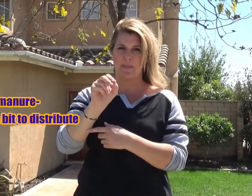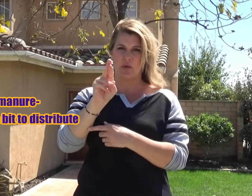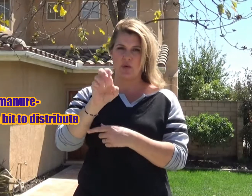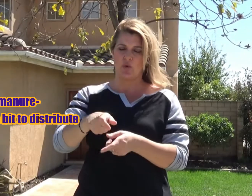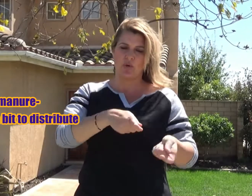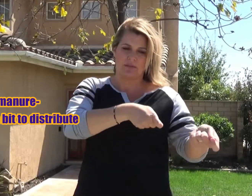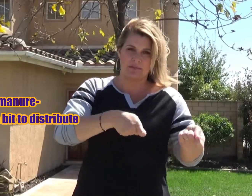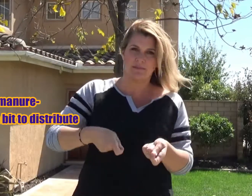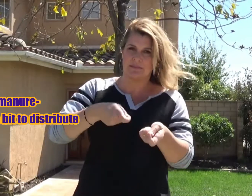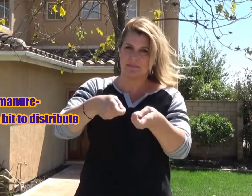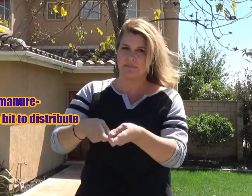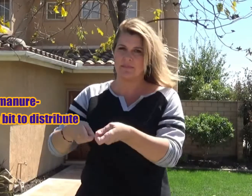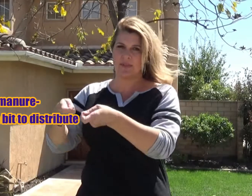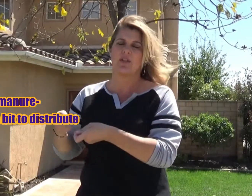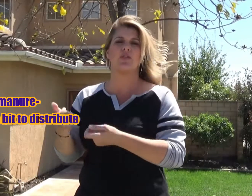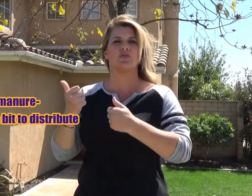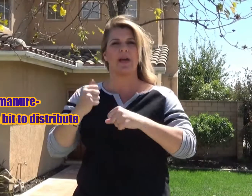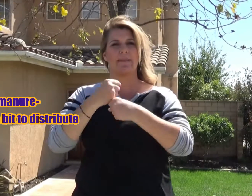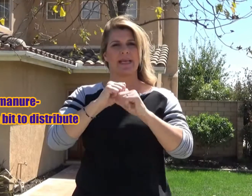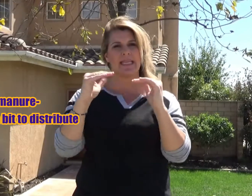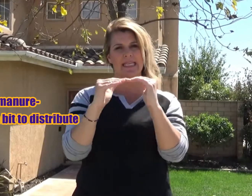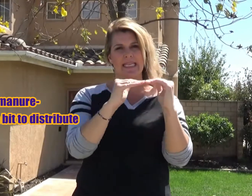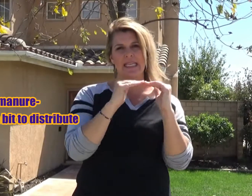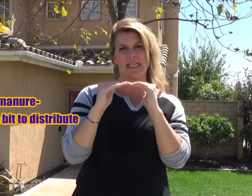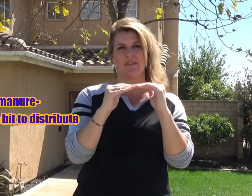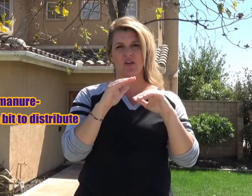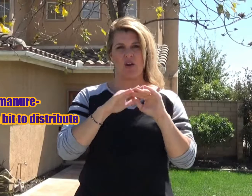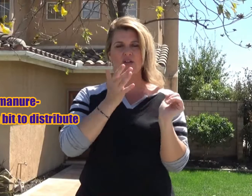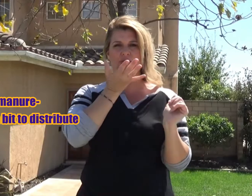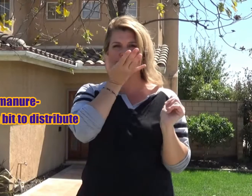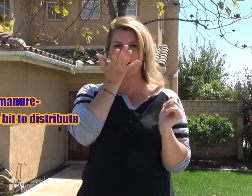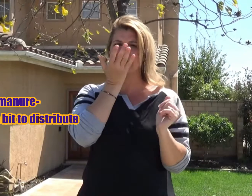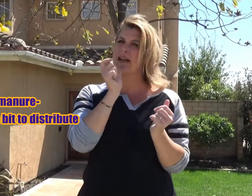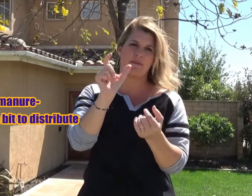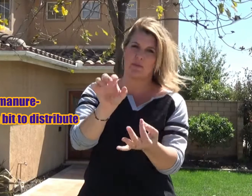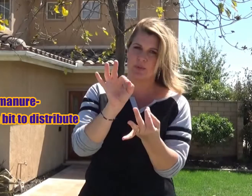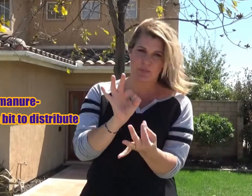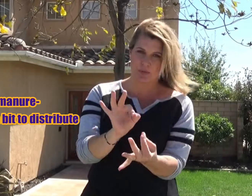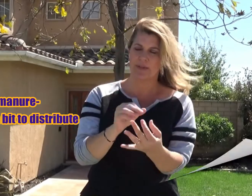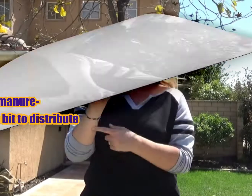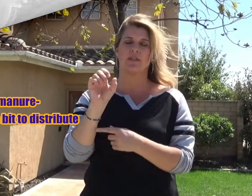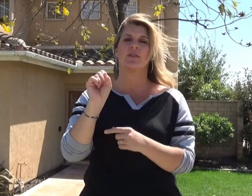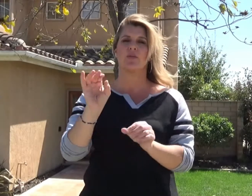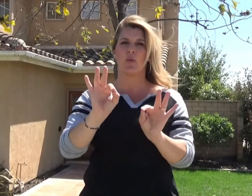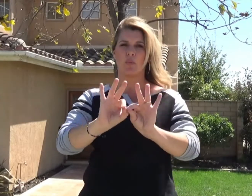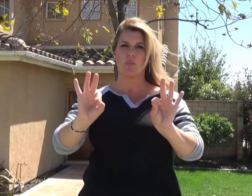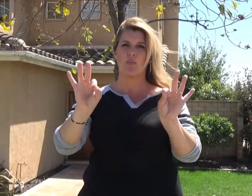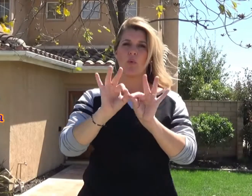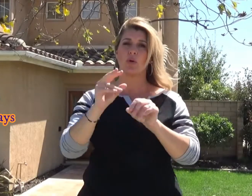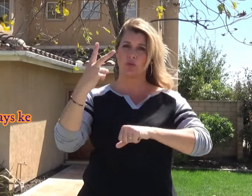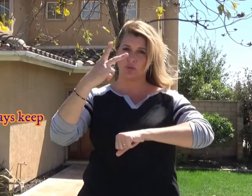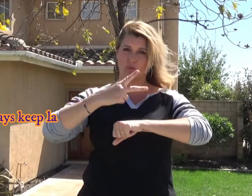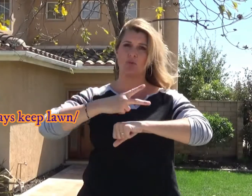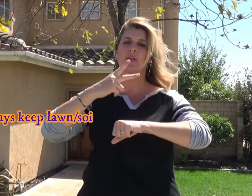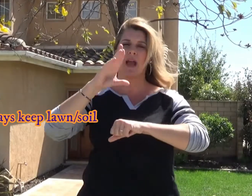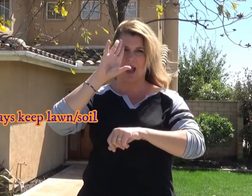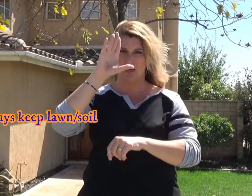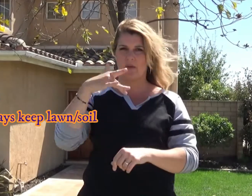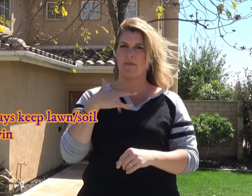out a bit evenly on the grass. It doesn't have to be perfect. Now, it's important to water your grass for the next